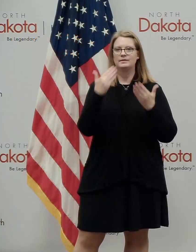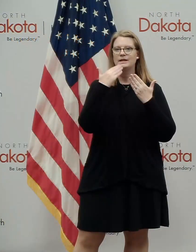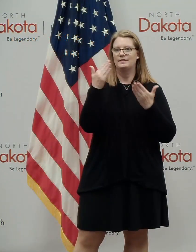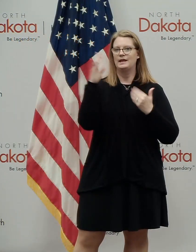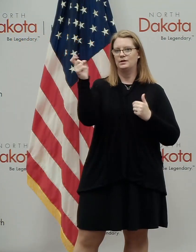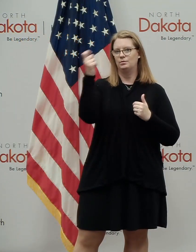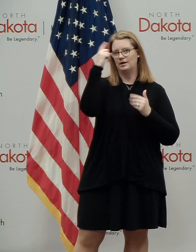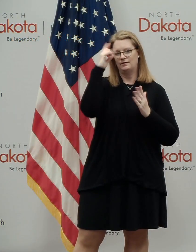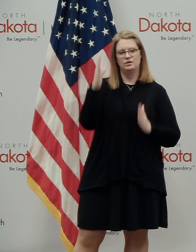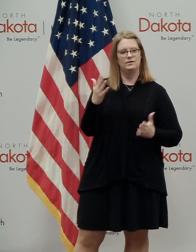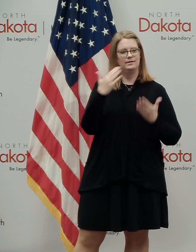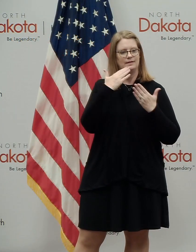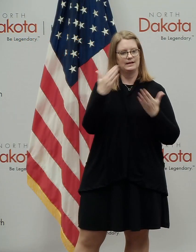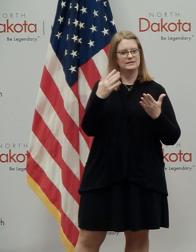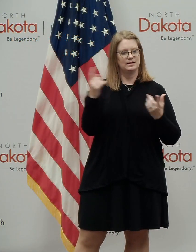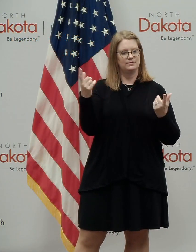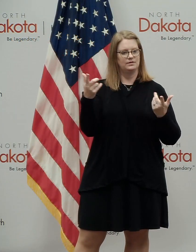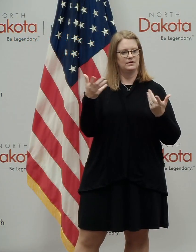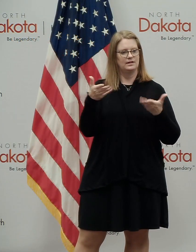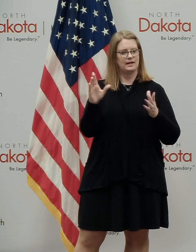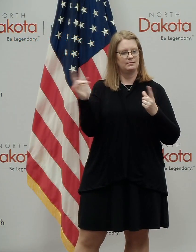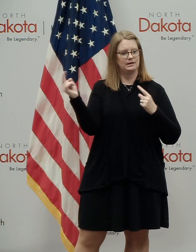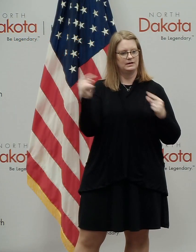Thank you, Governor. Thanks a lot for having me.